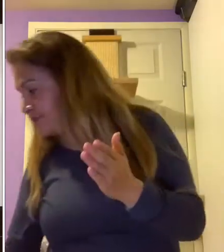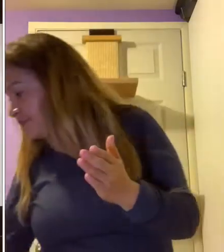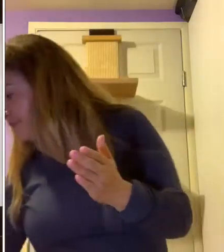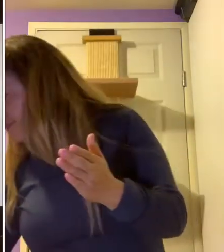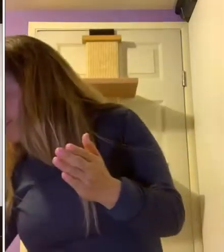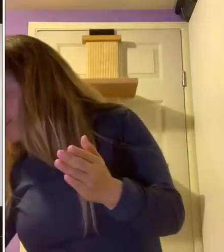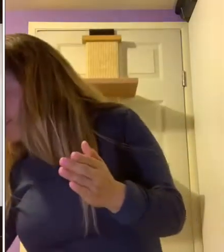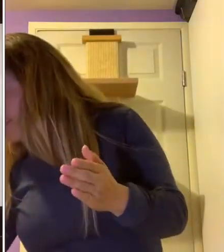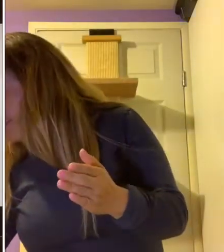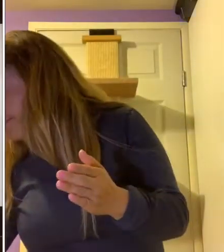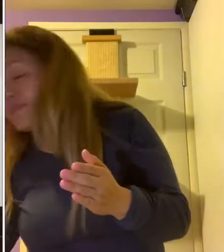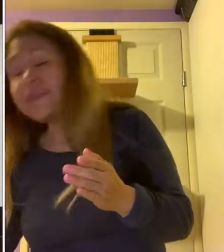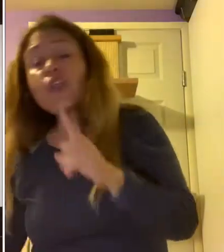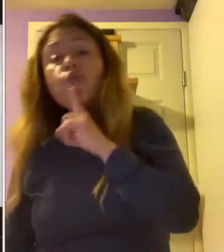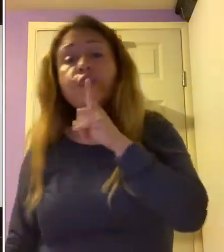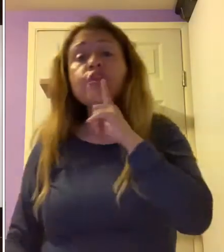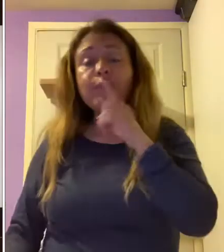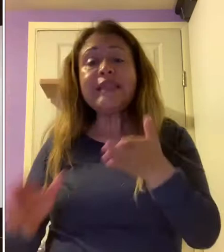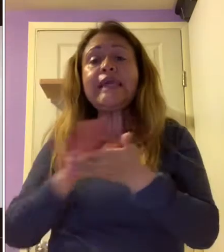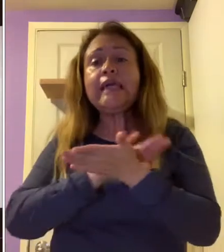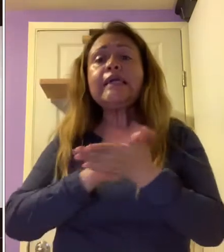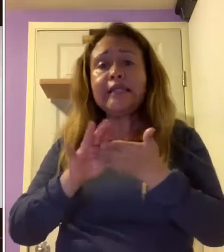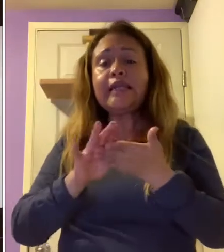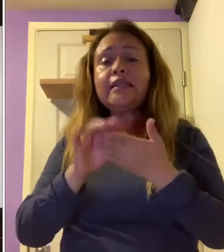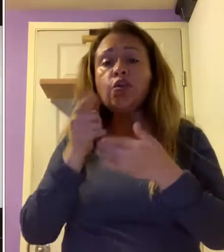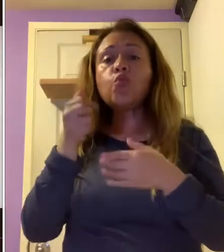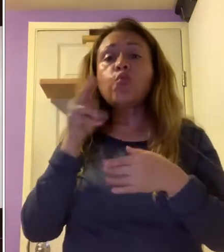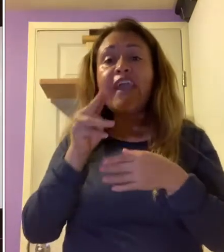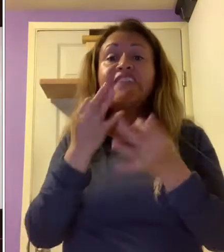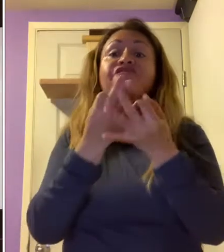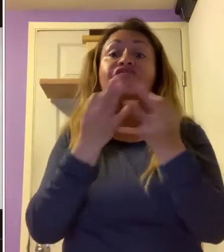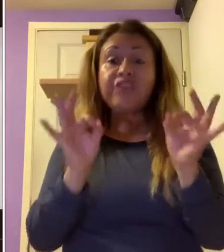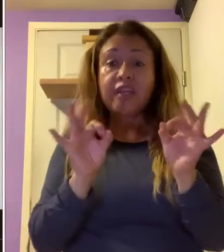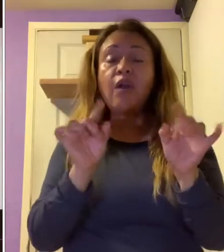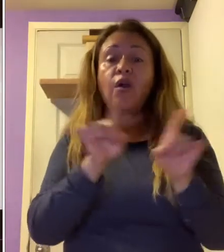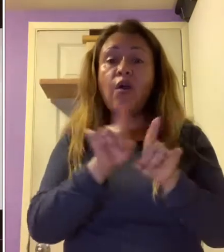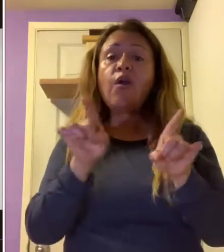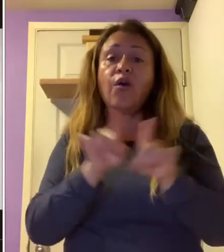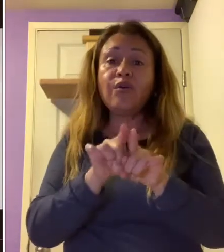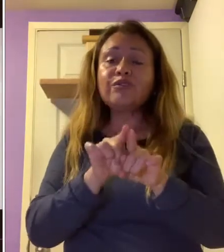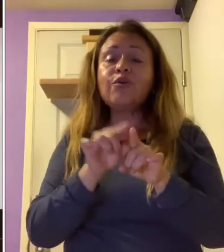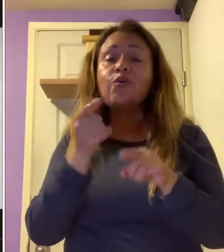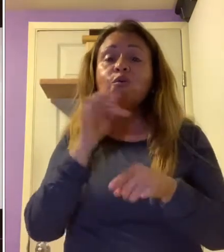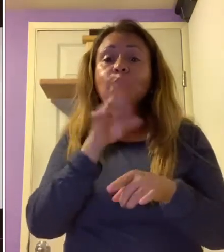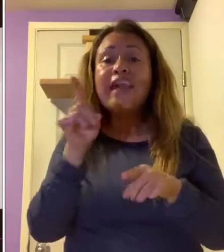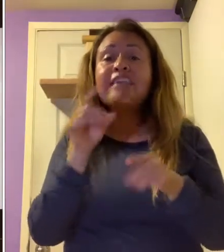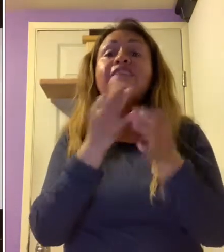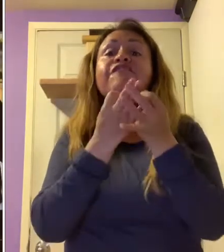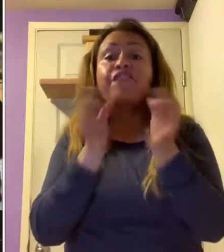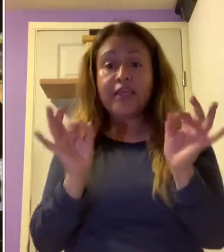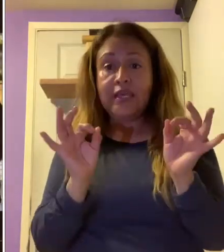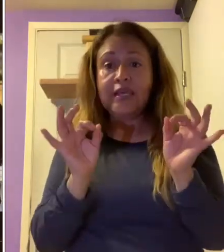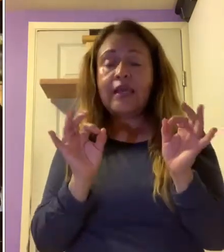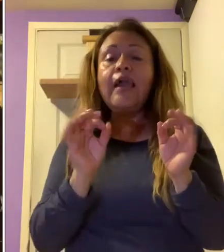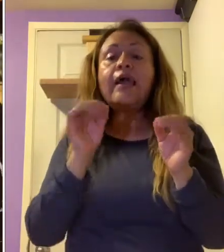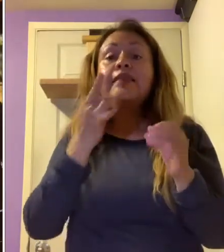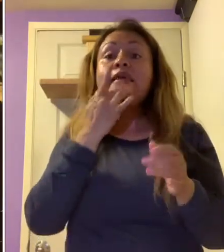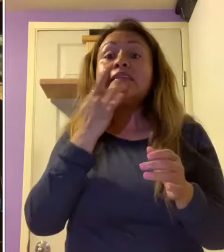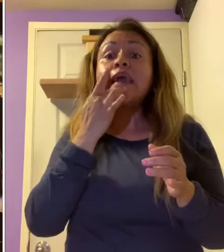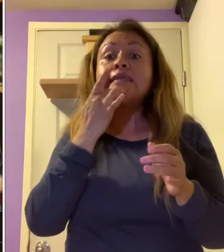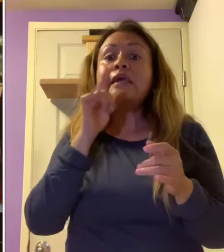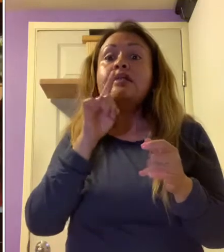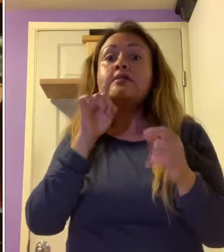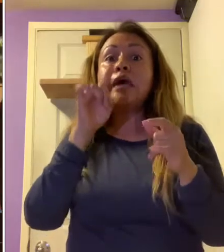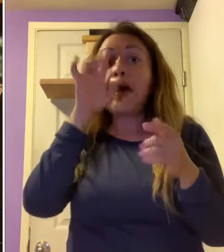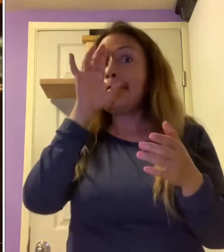and psyllium husk. The toppings are super-duper clean. I know it's grain-free, but even if you're not grain-free, the flavor and texture of this